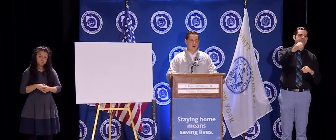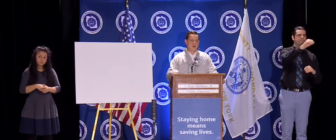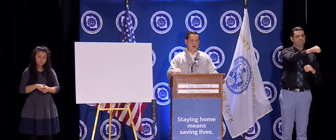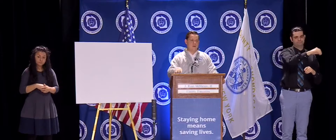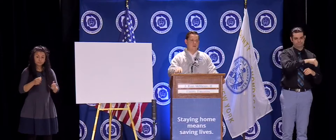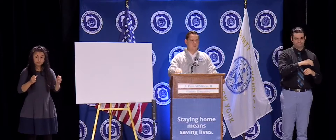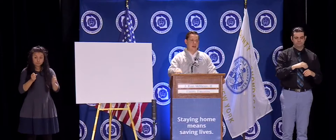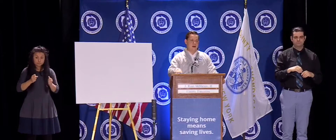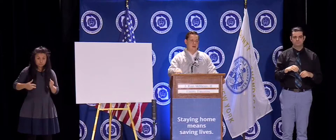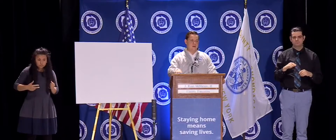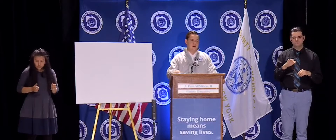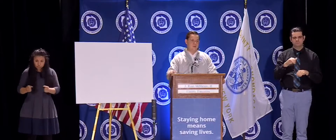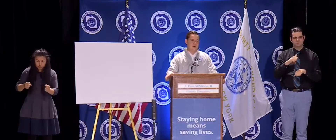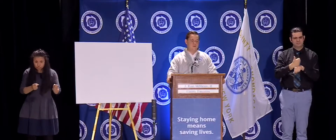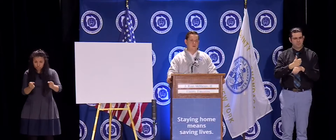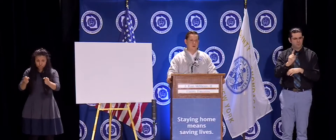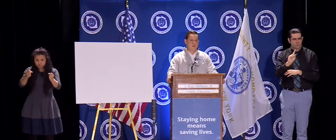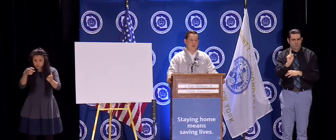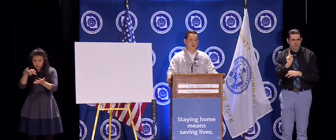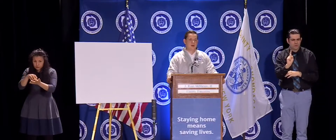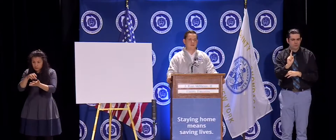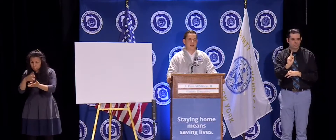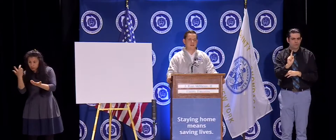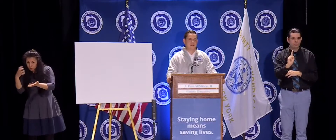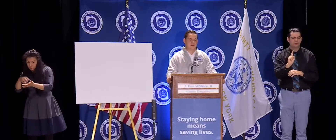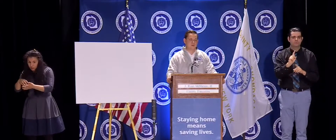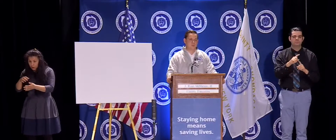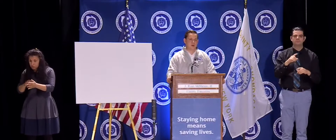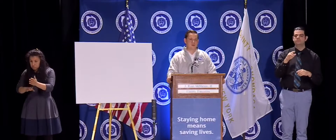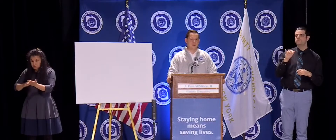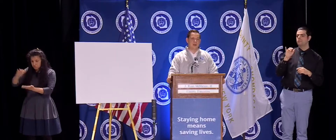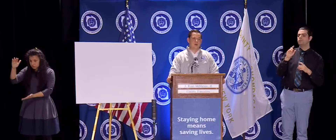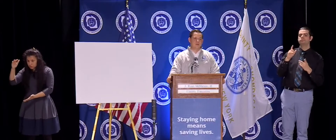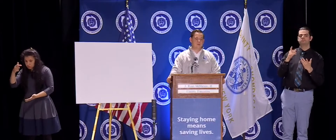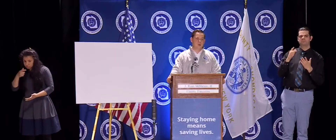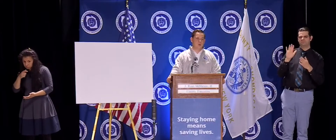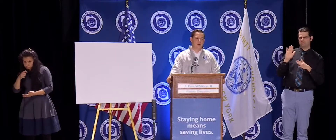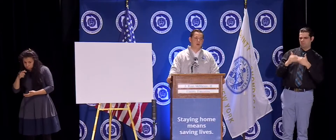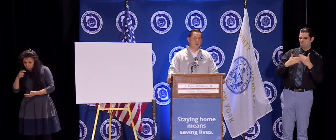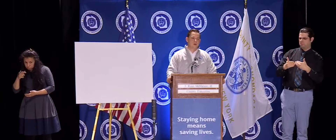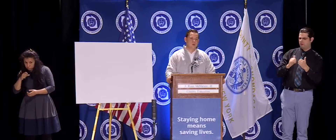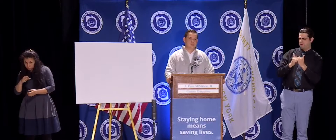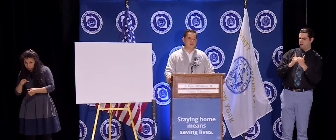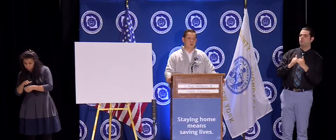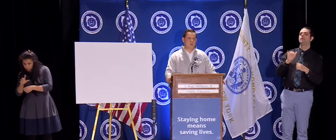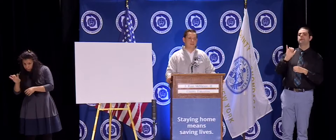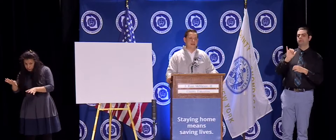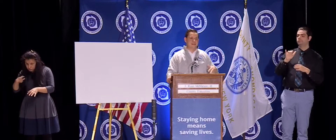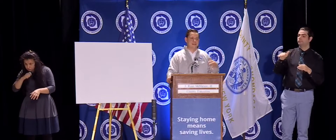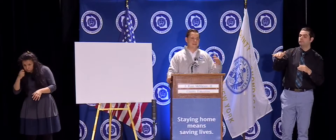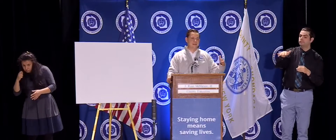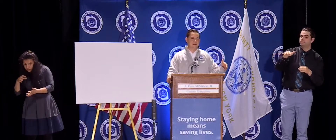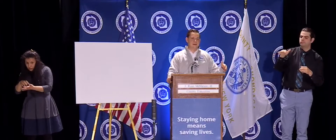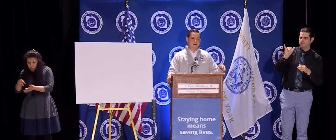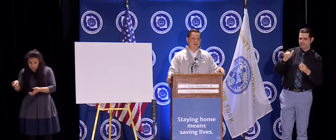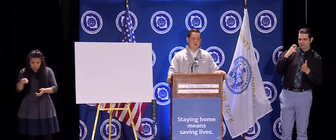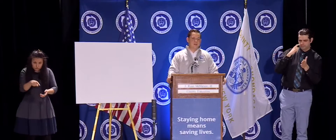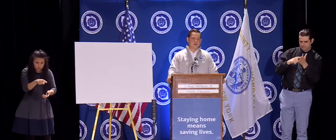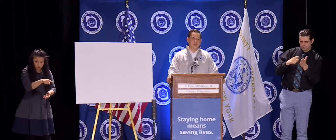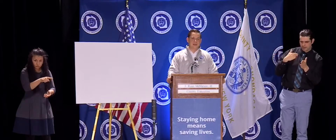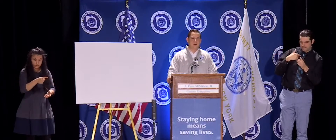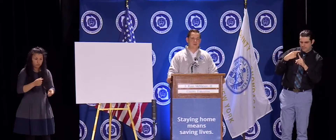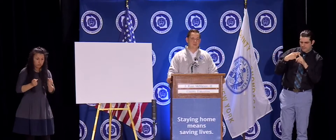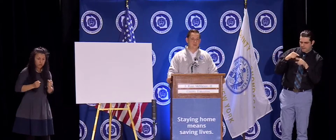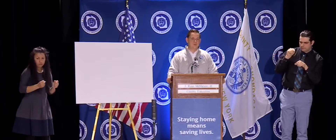or we don't have enough data and we don't feel we're getting enough testing in different parts of our county. So you'll see mobile testing in